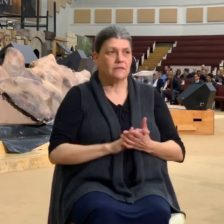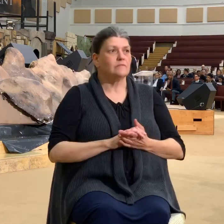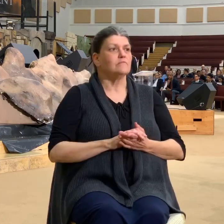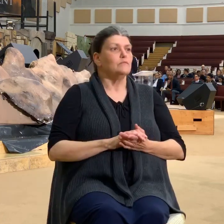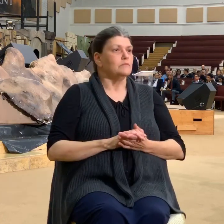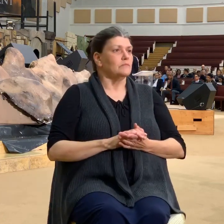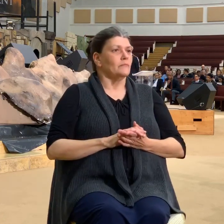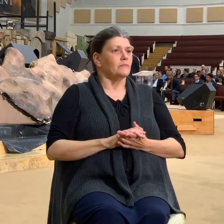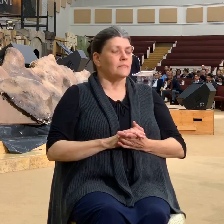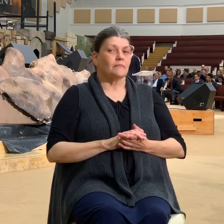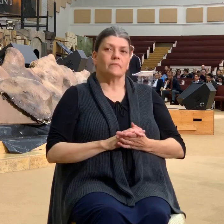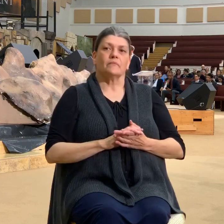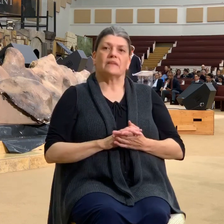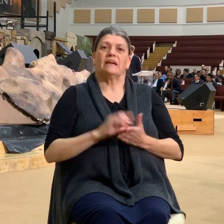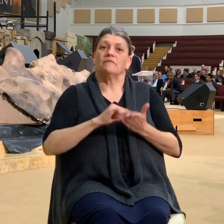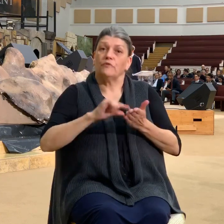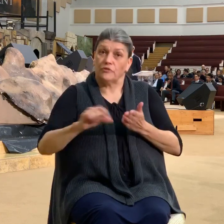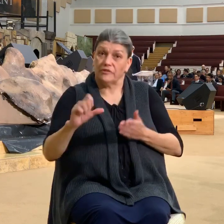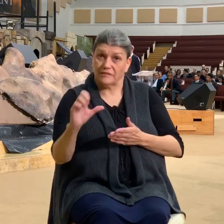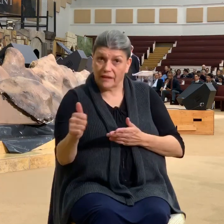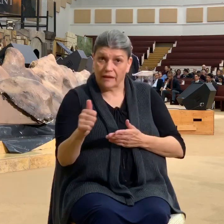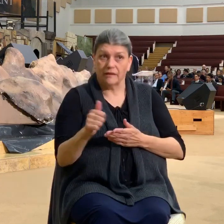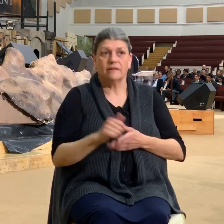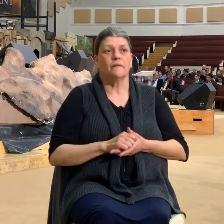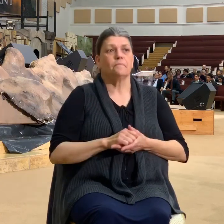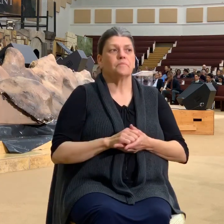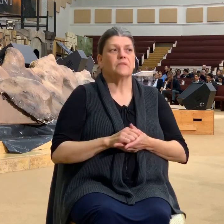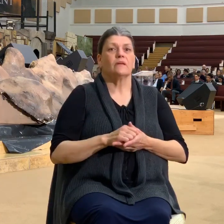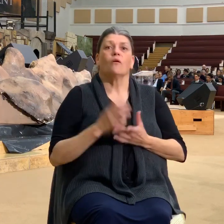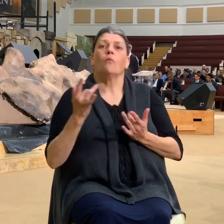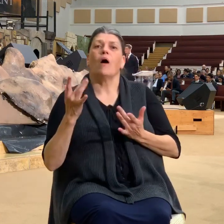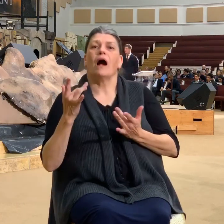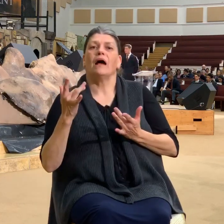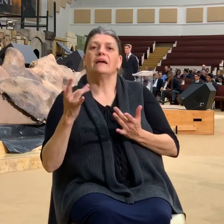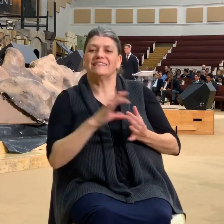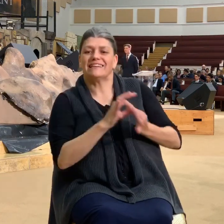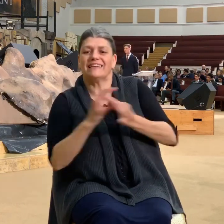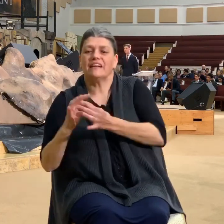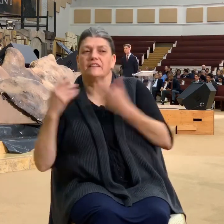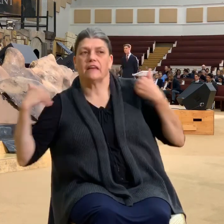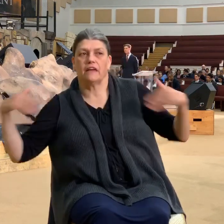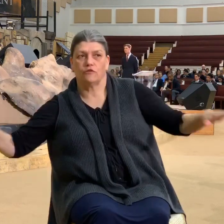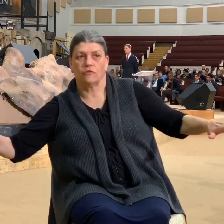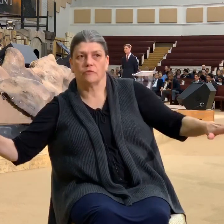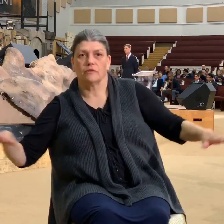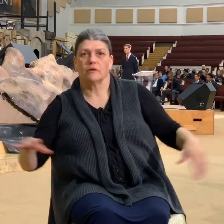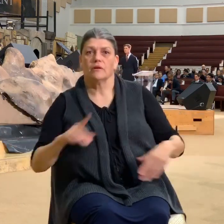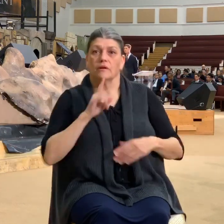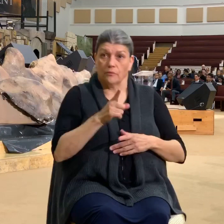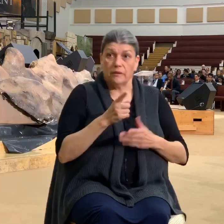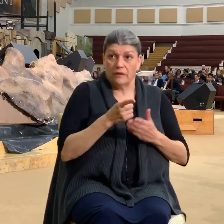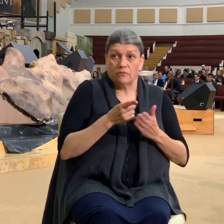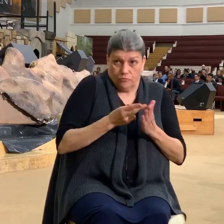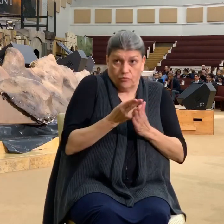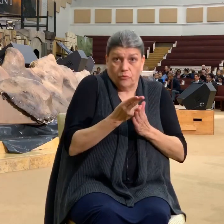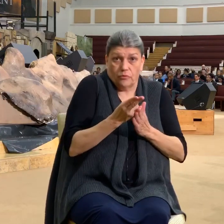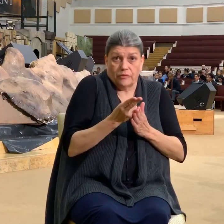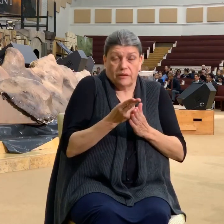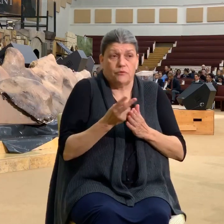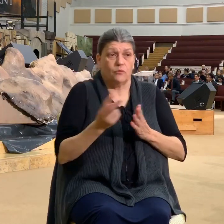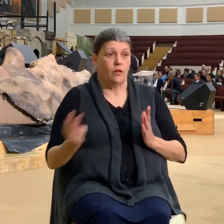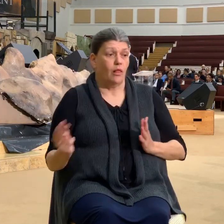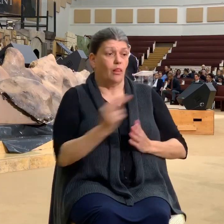Young mentioned verse 10, because of the angels. Because here's the reality. You got to go back to the Old